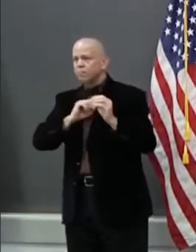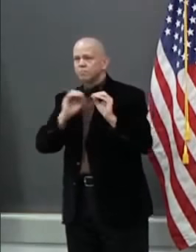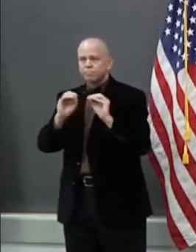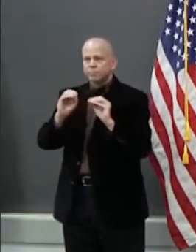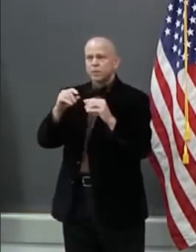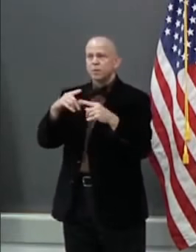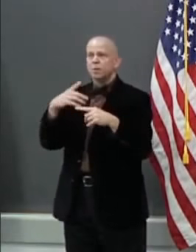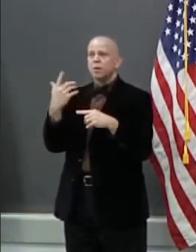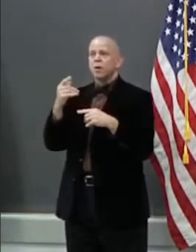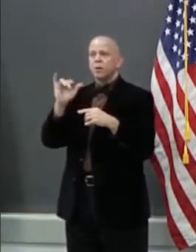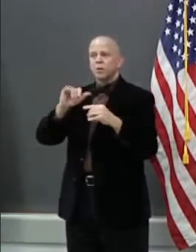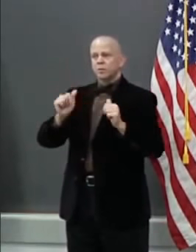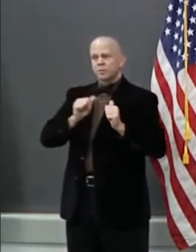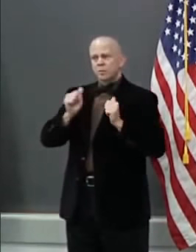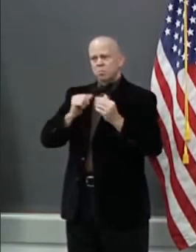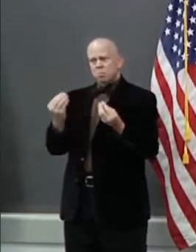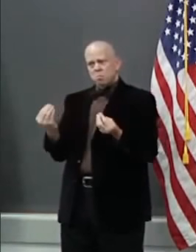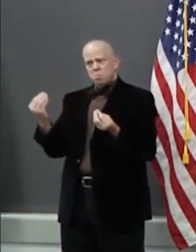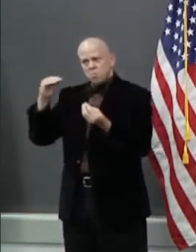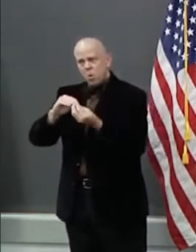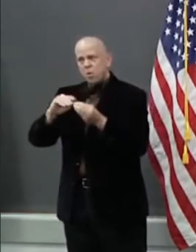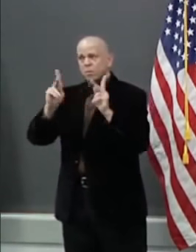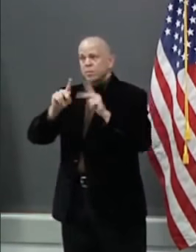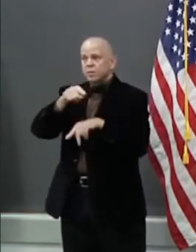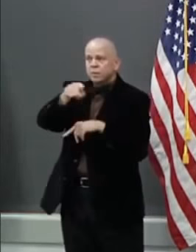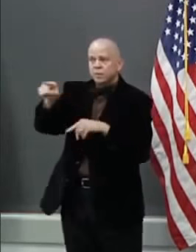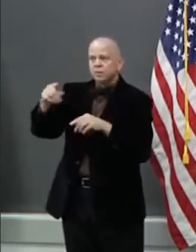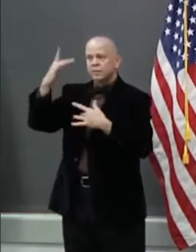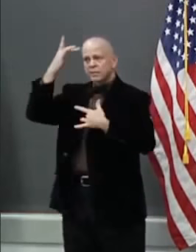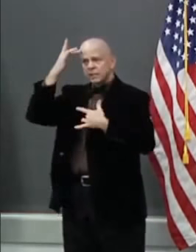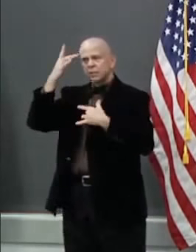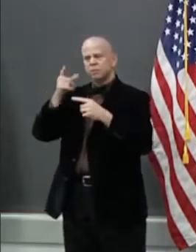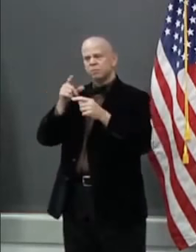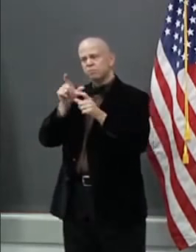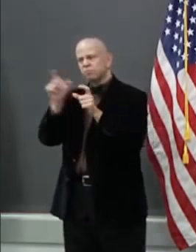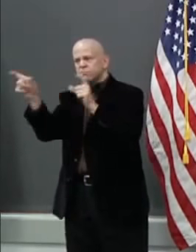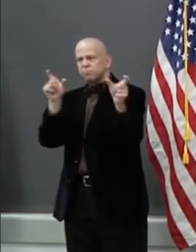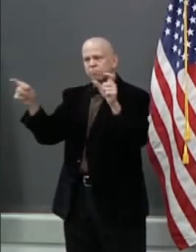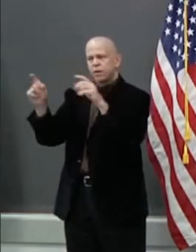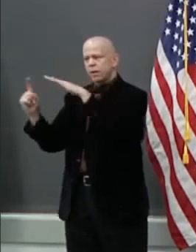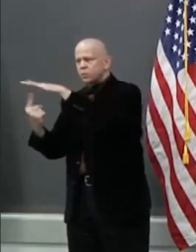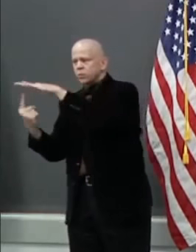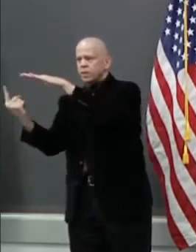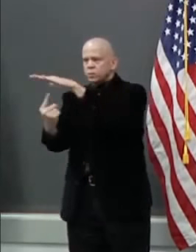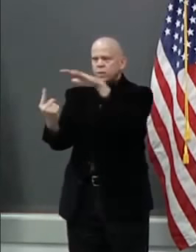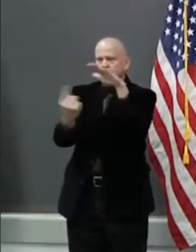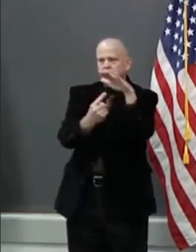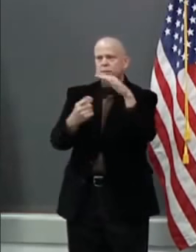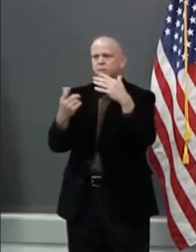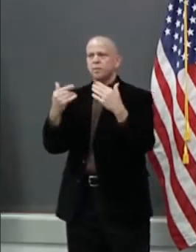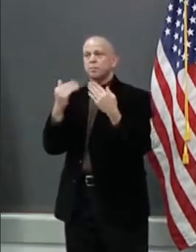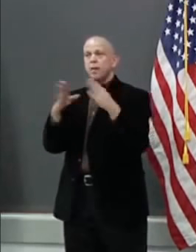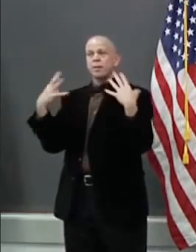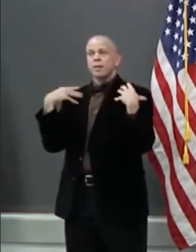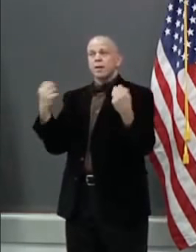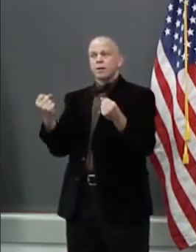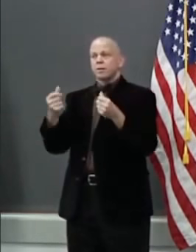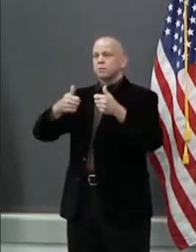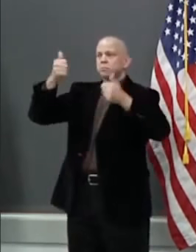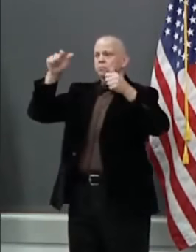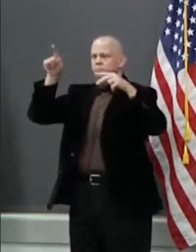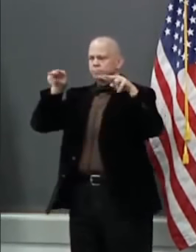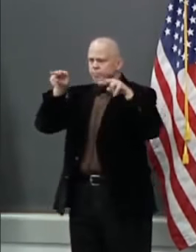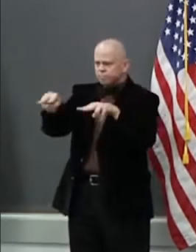and taking the steps to isolate those people who are sick and to help public health officials respond and quarantine those who may have had